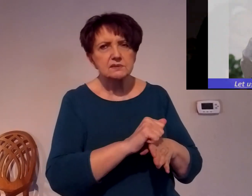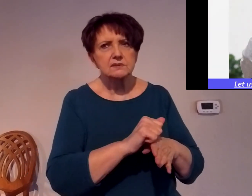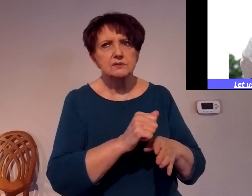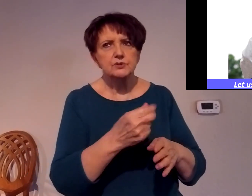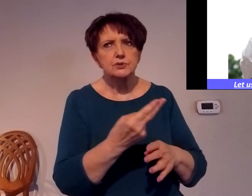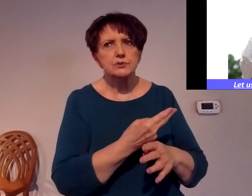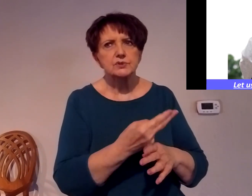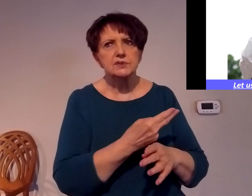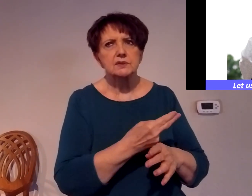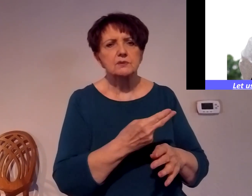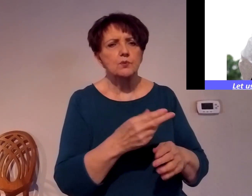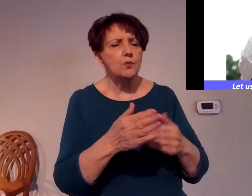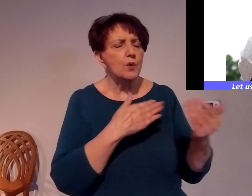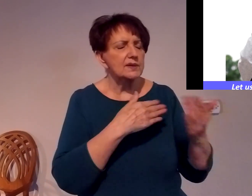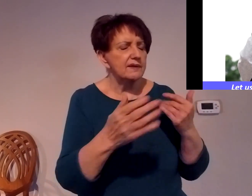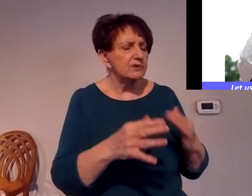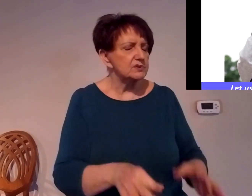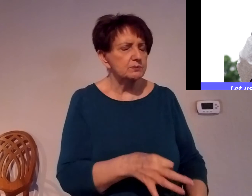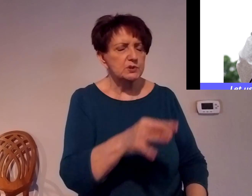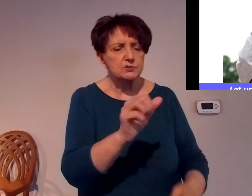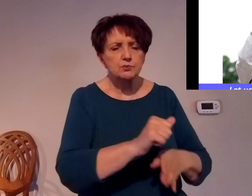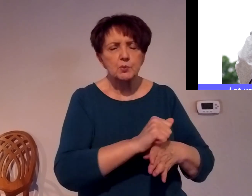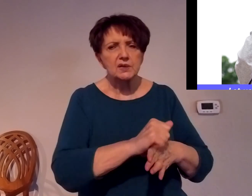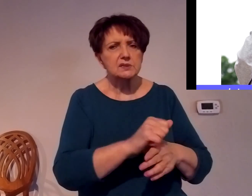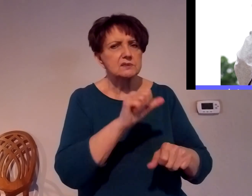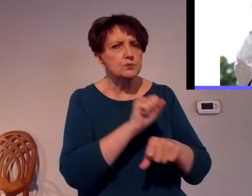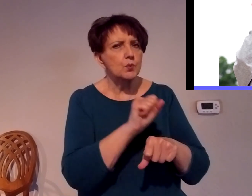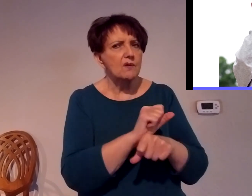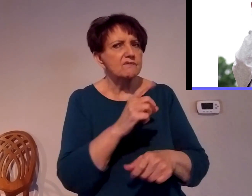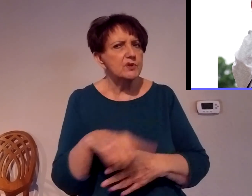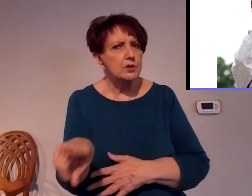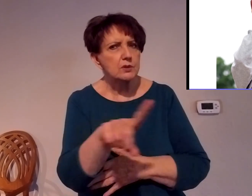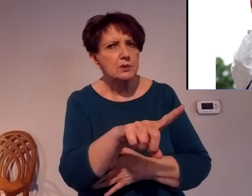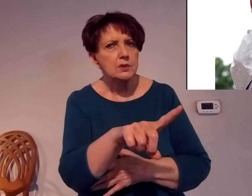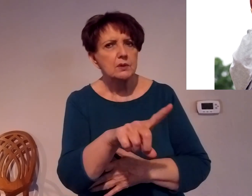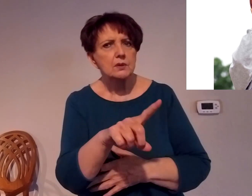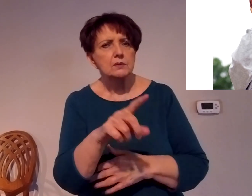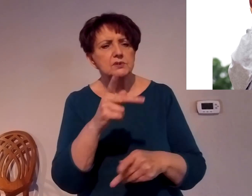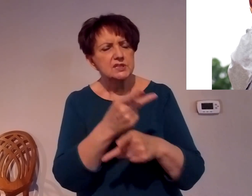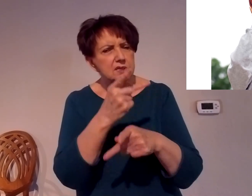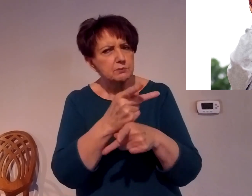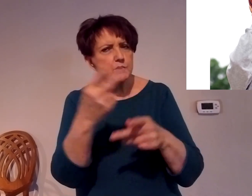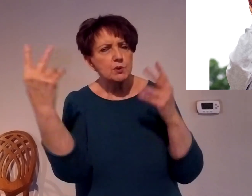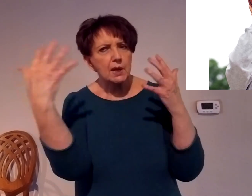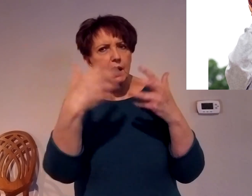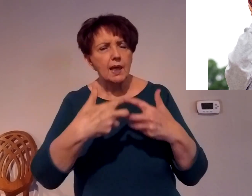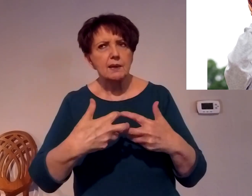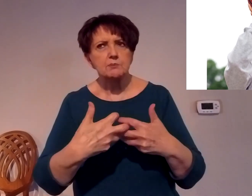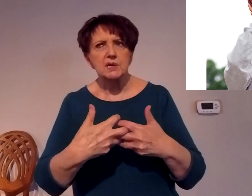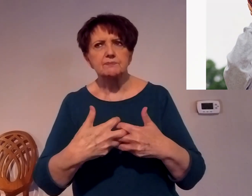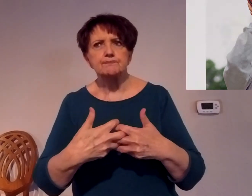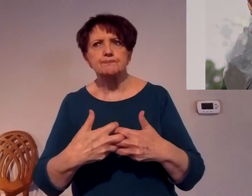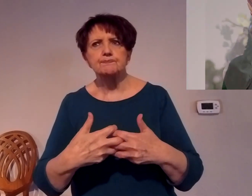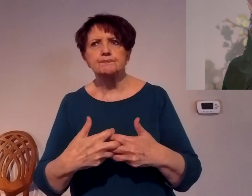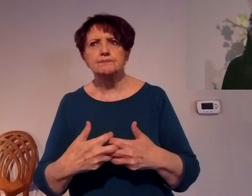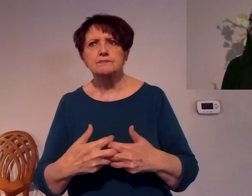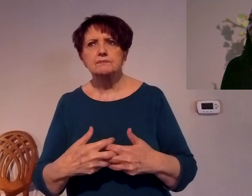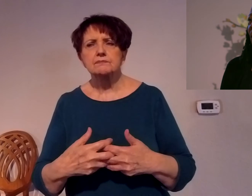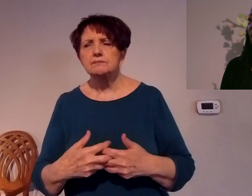using whatever spiritual practices work for us to keep us in alignment. We must do